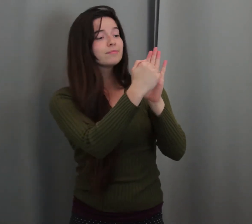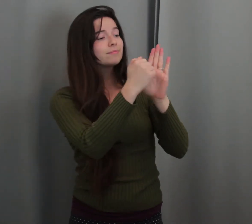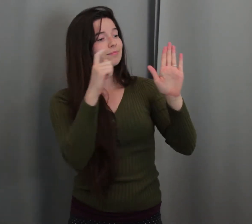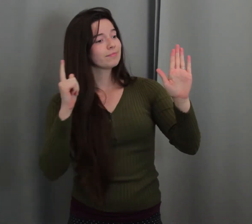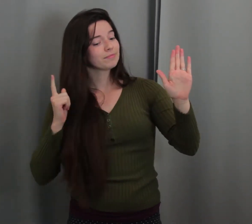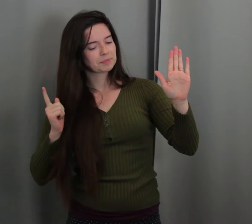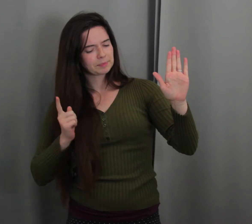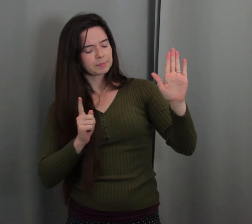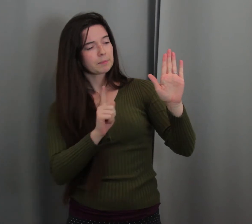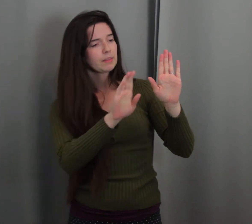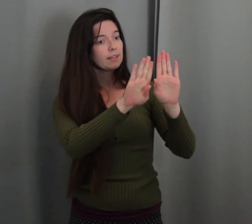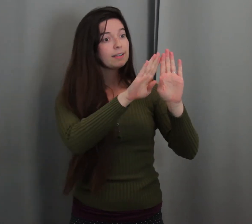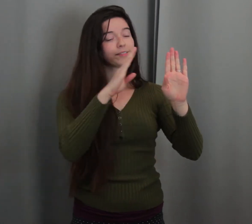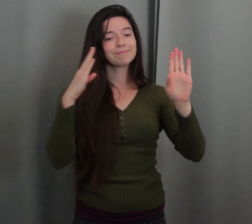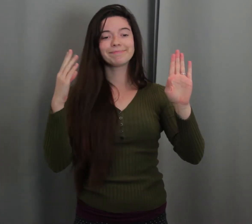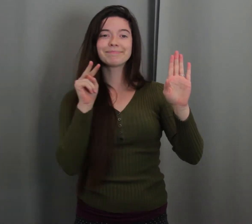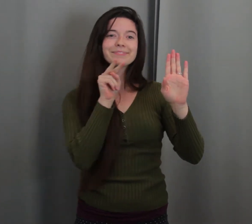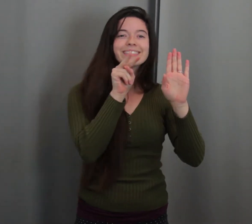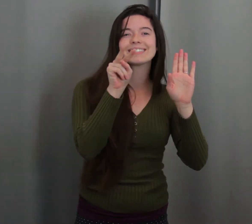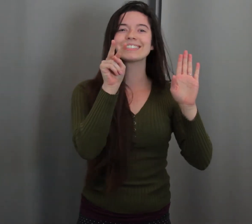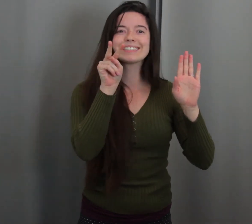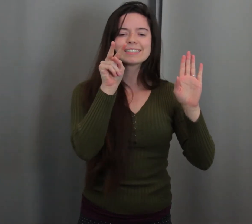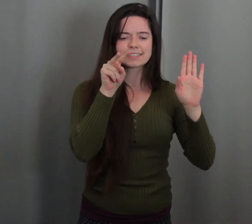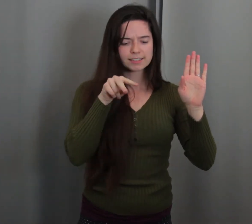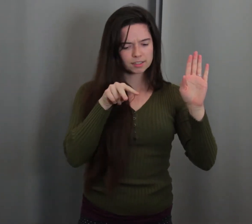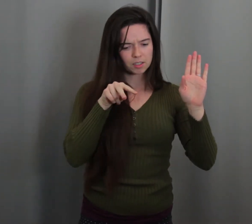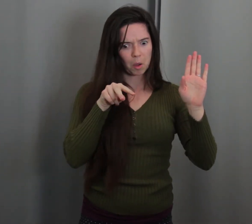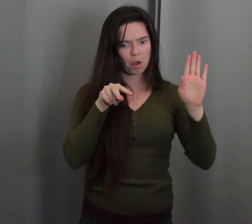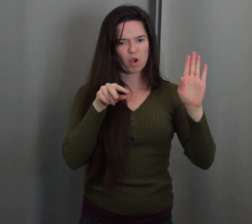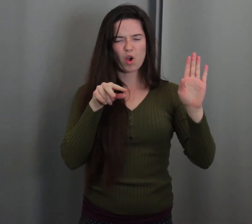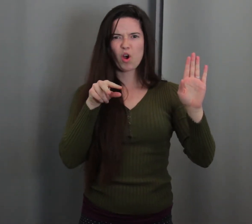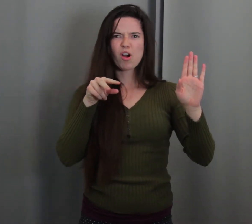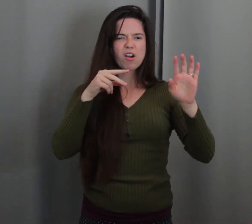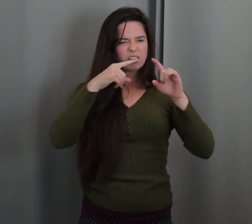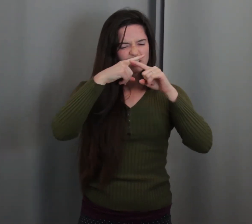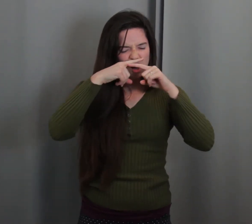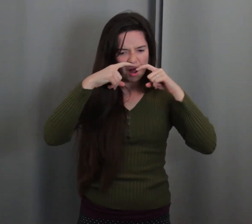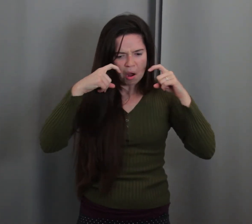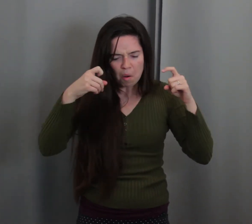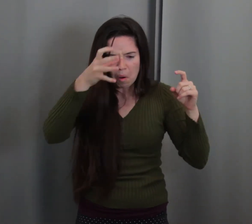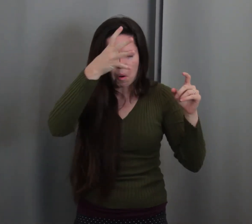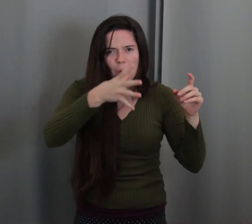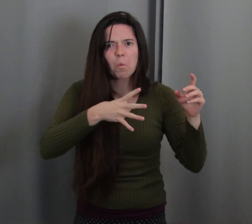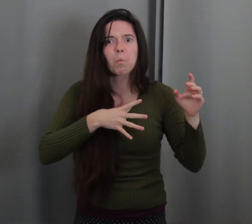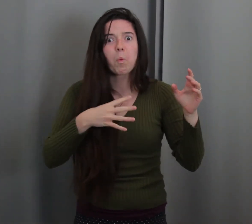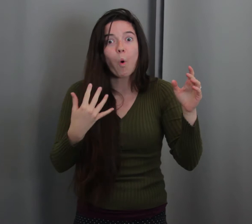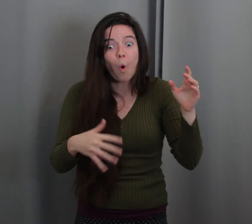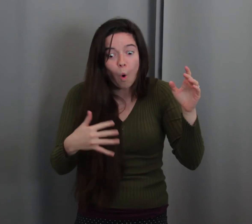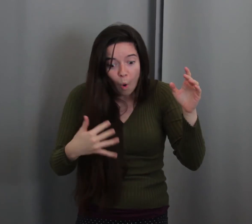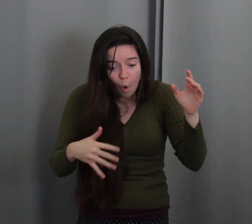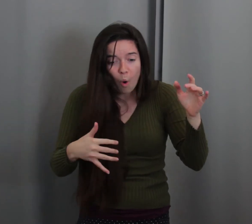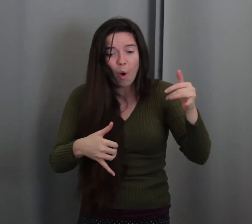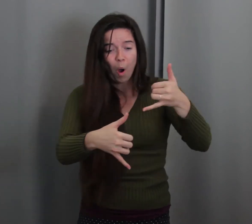stooped, shriveled body. But the appalling thing was his face,